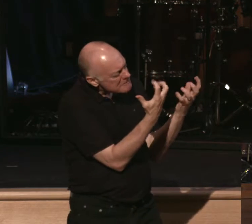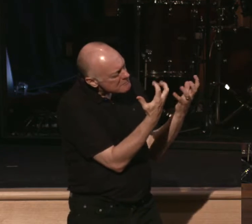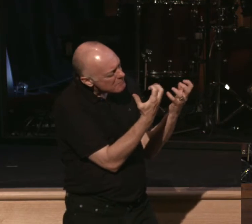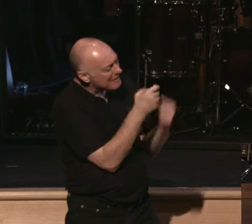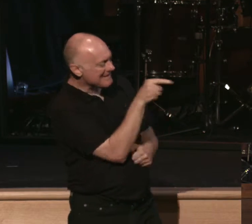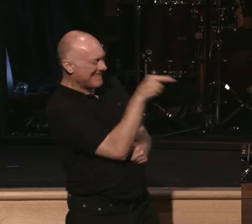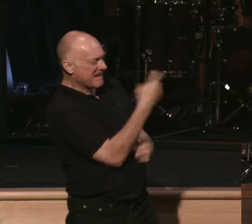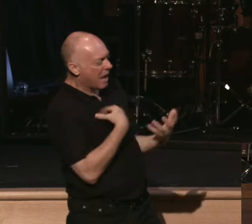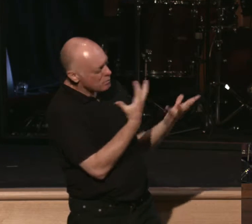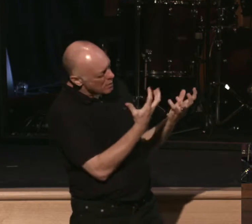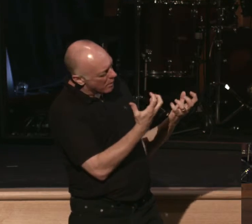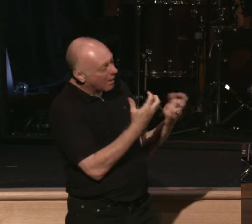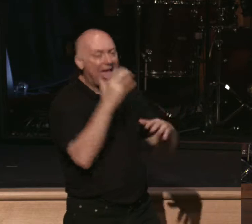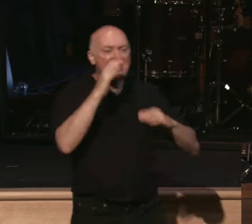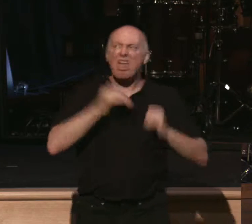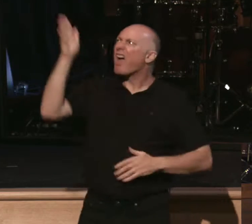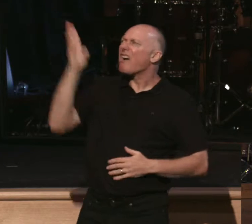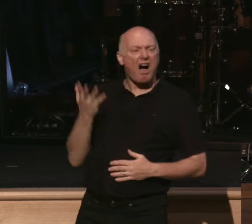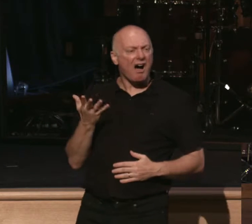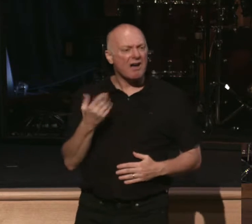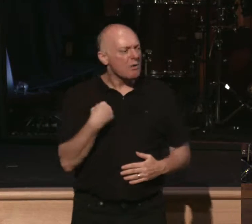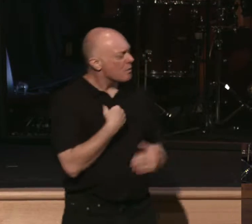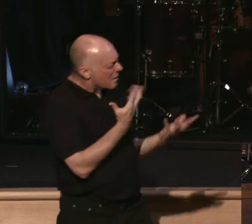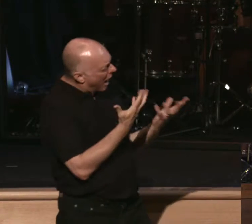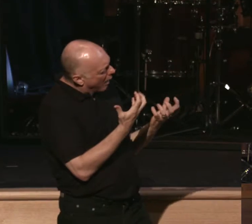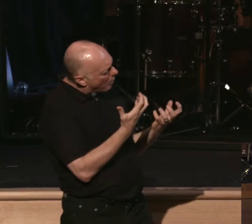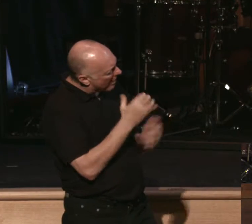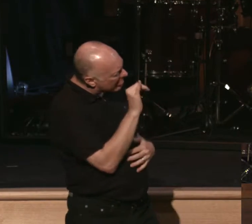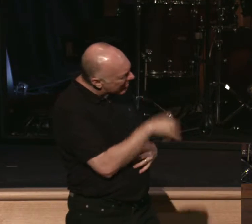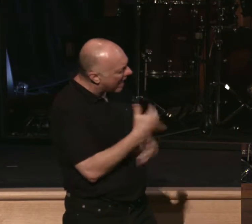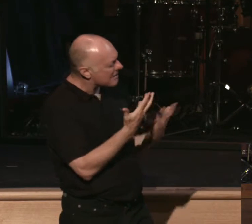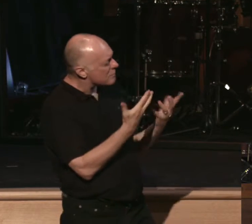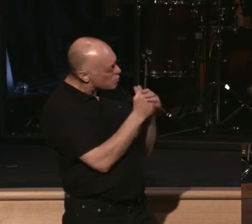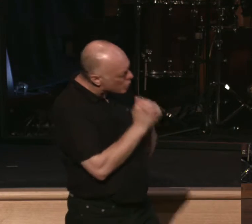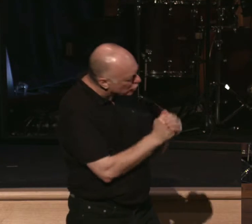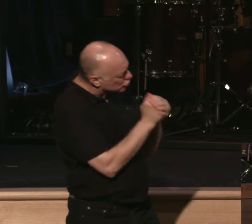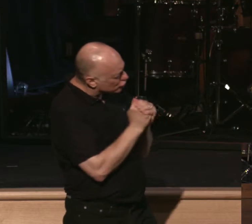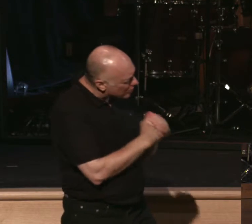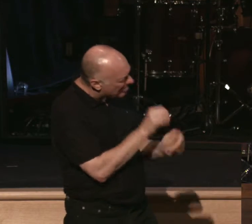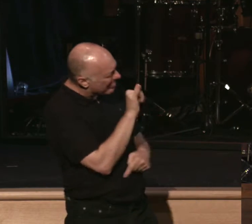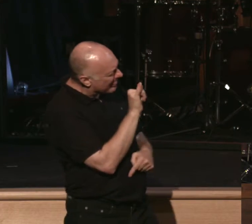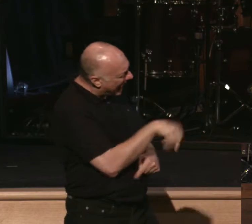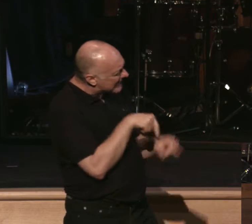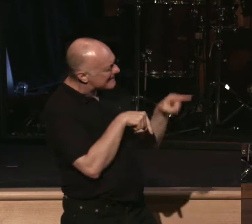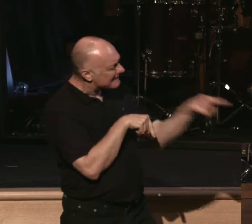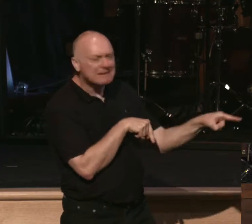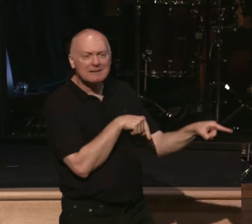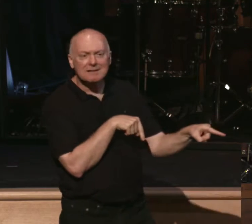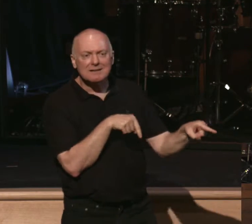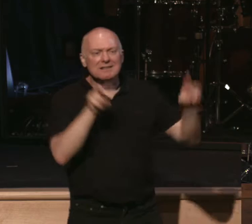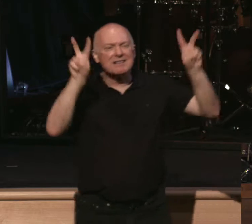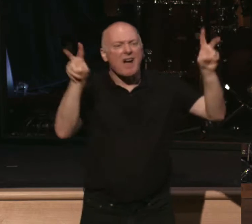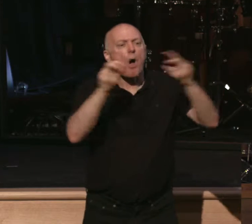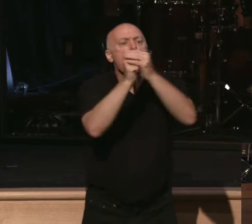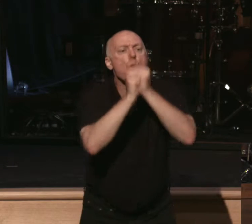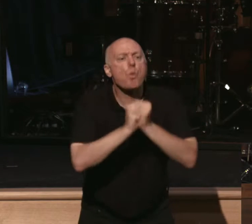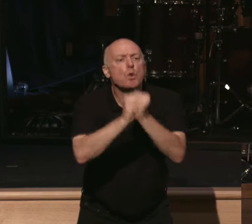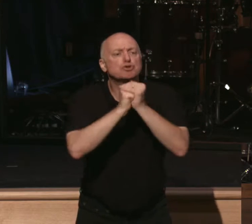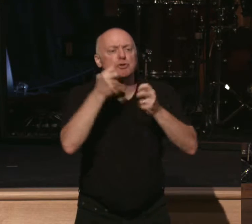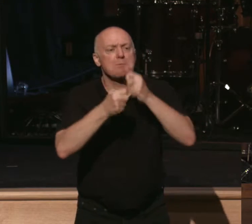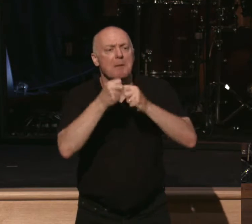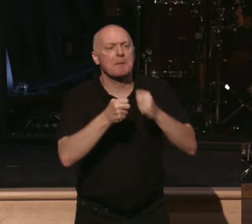after things other than God. We have an idolatry problem. And ultimately, we have this. We have a worship